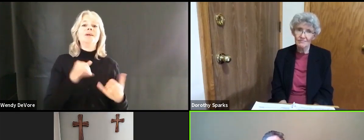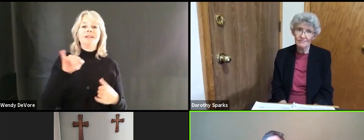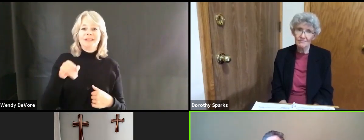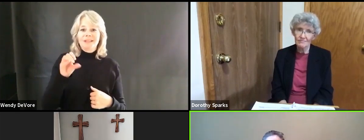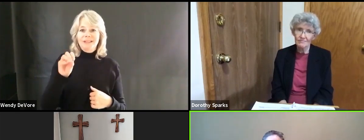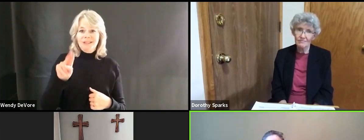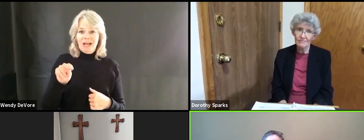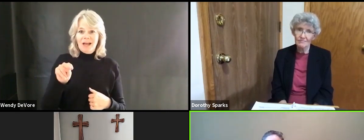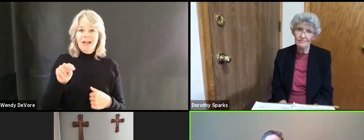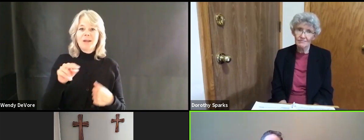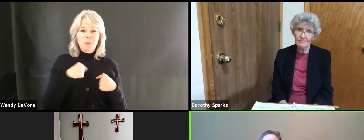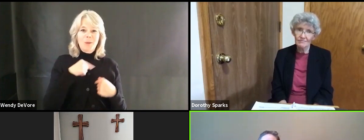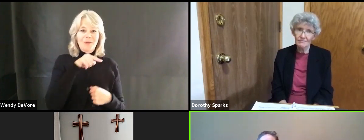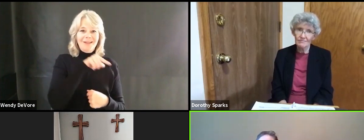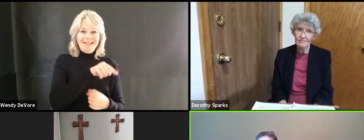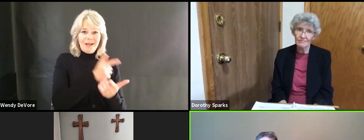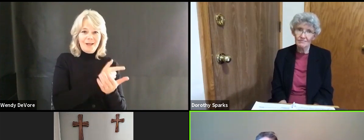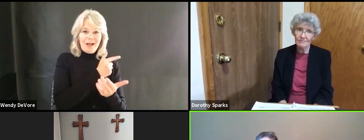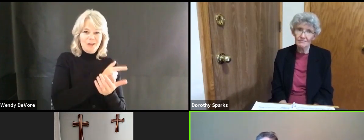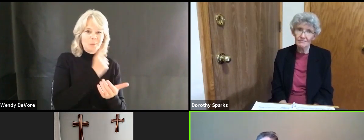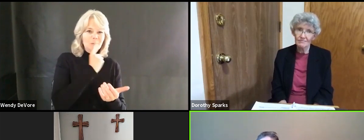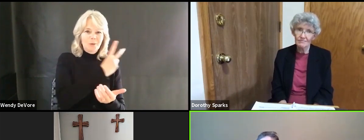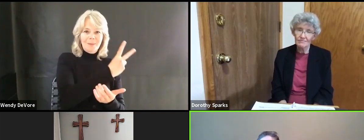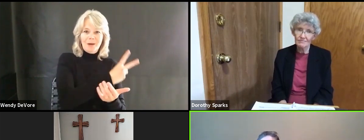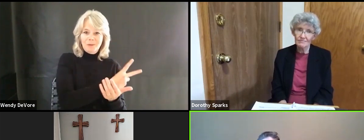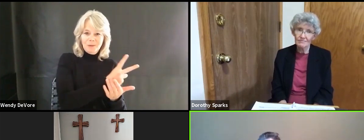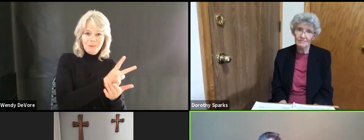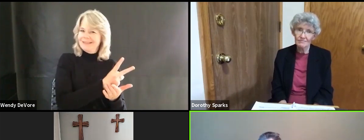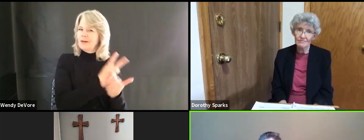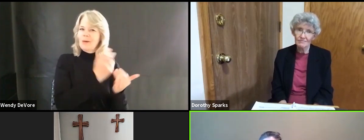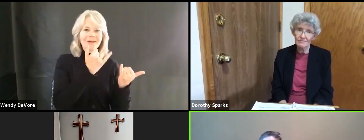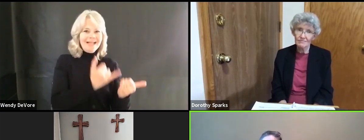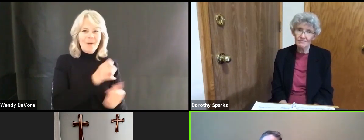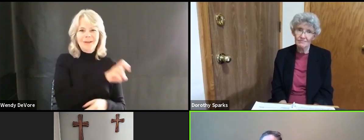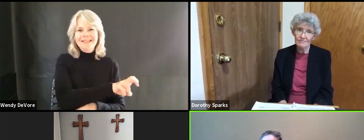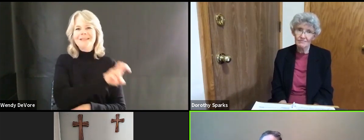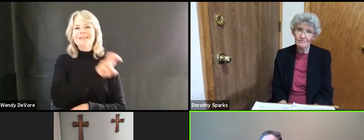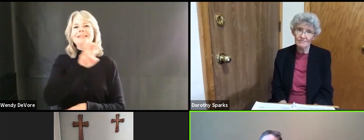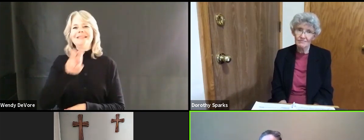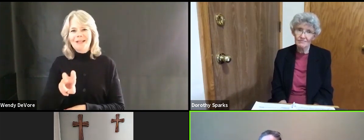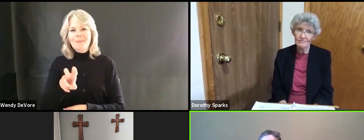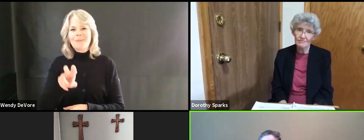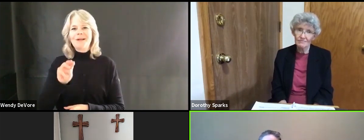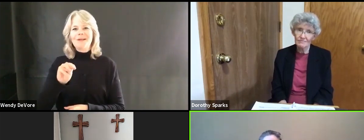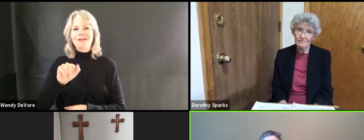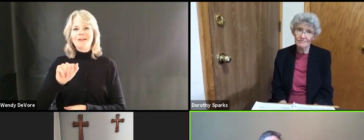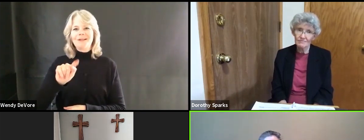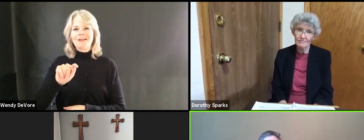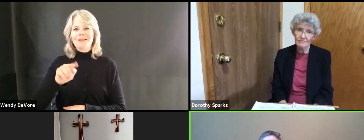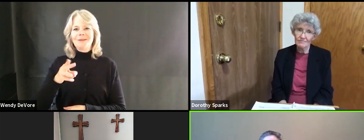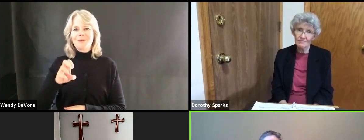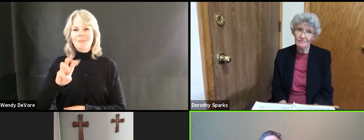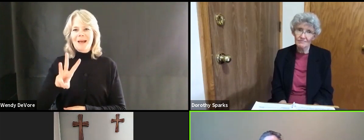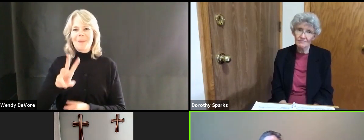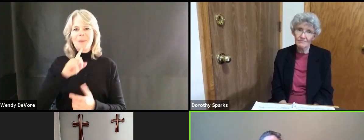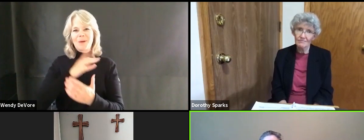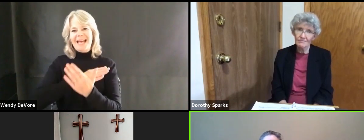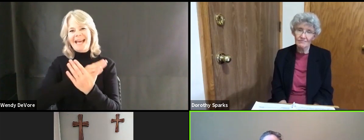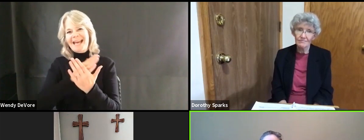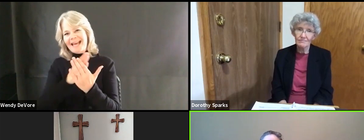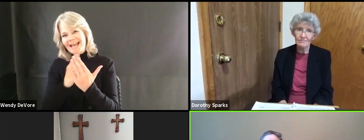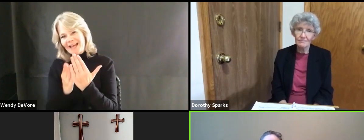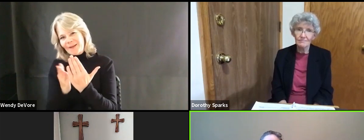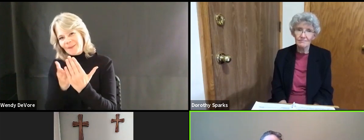for a couple of weeks, and now we go to the end of the Gospel of Matthew. This is the very end of the Gospel of